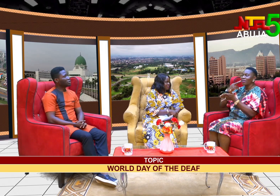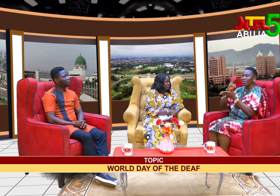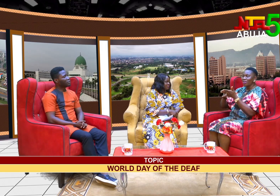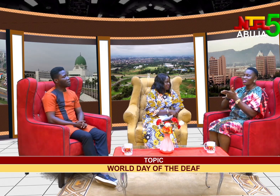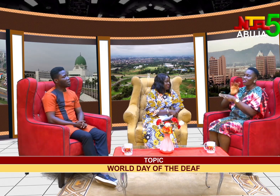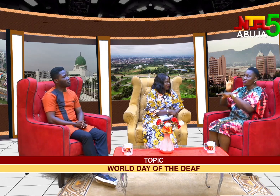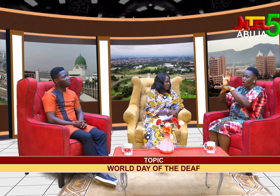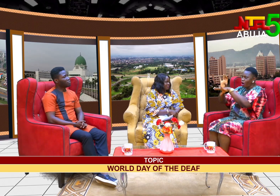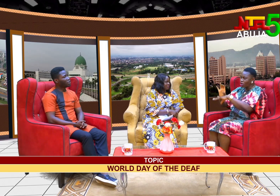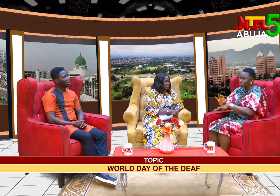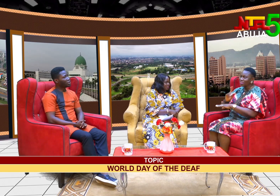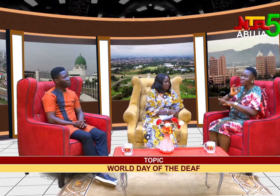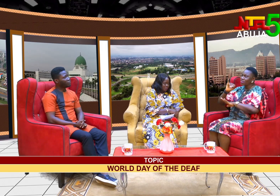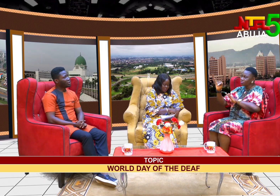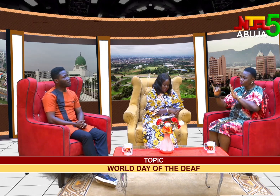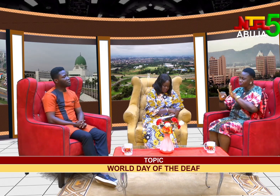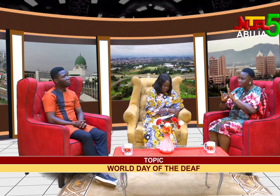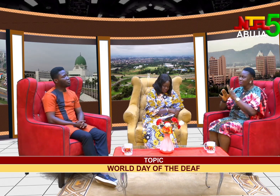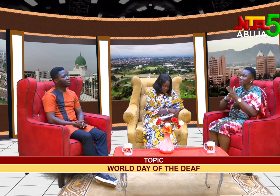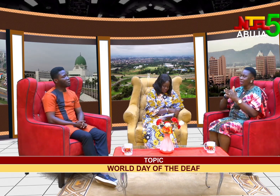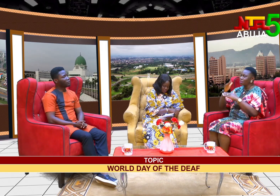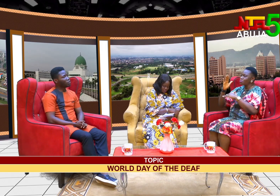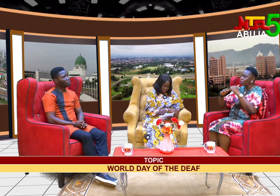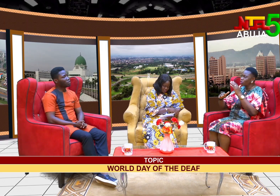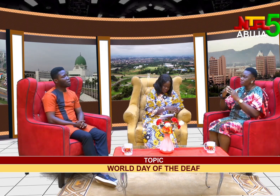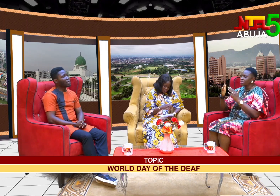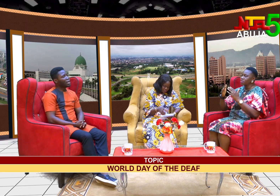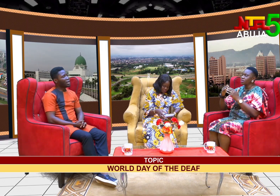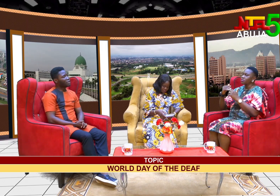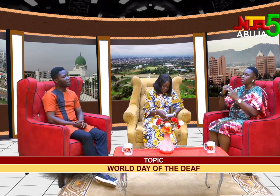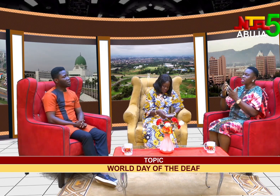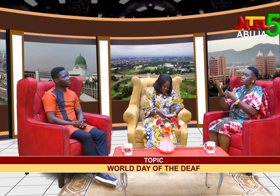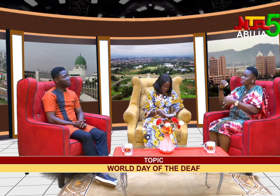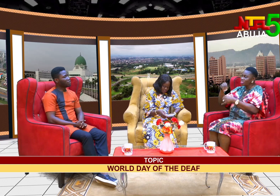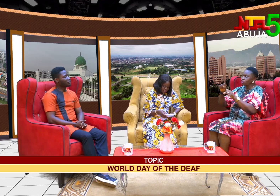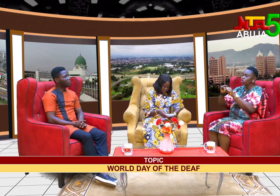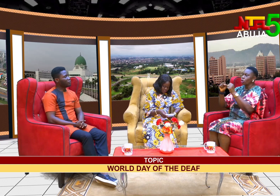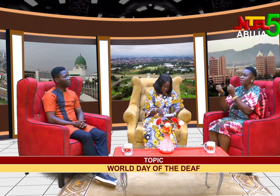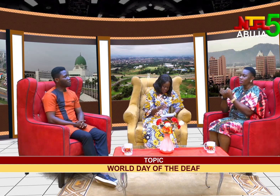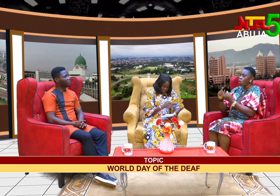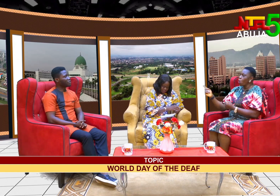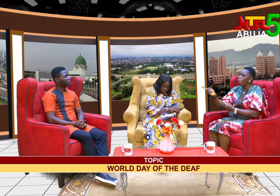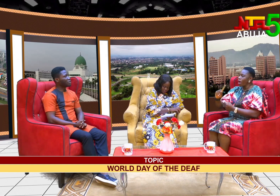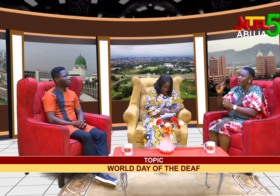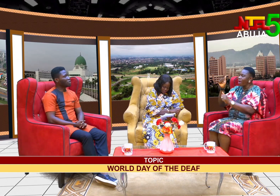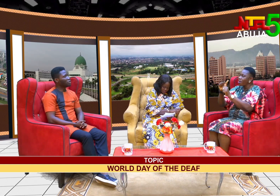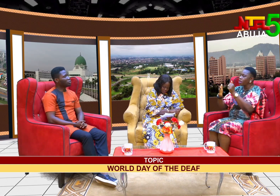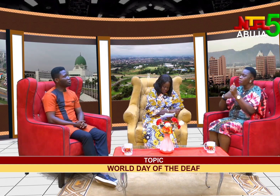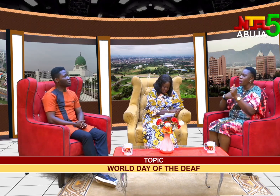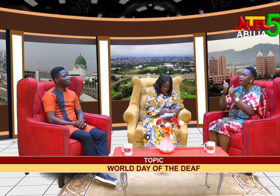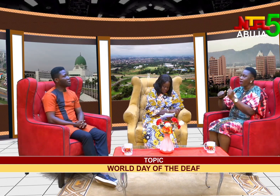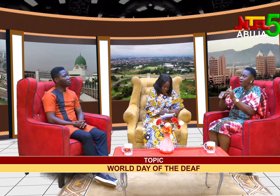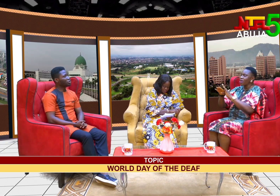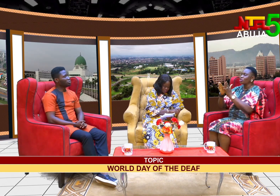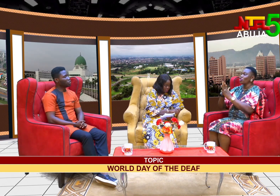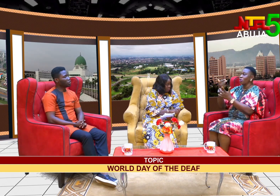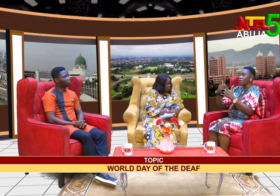achieve celebrate our achievements, celebrate deaf culture and the identities of deaf persons, including their contributions to